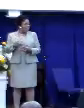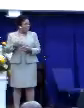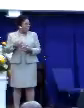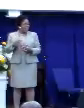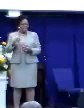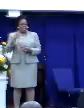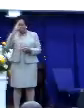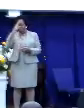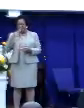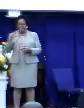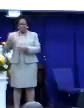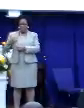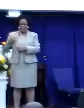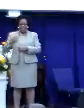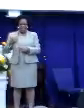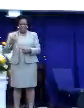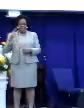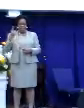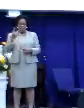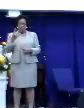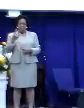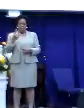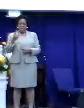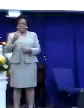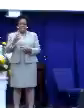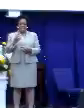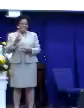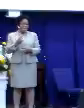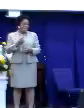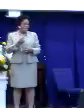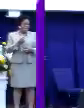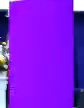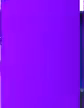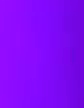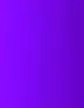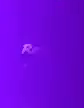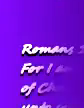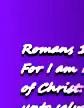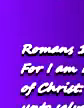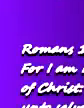Look, Romans 1 and 16. Read, somebody read.